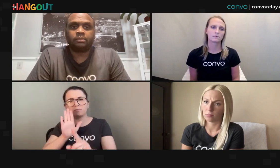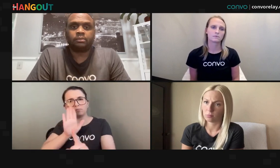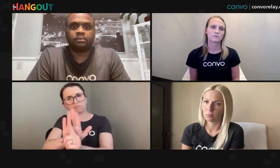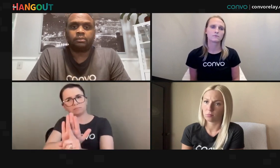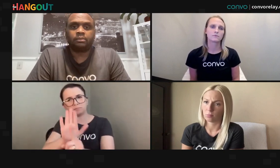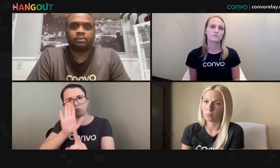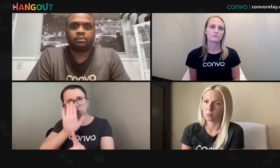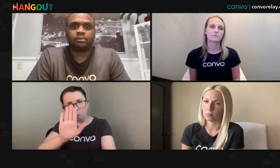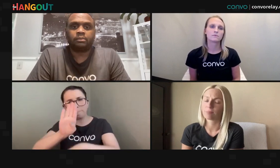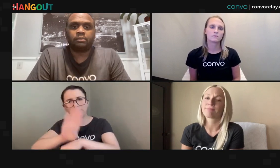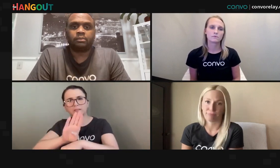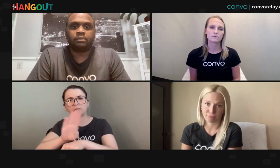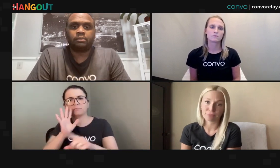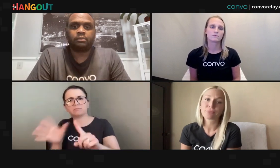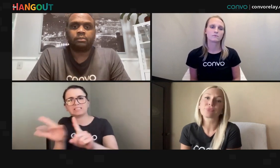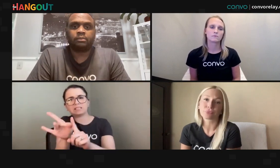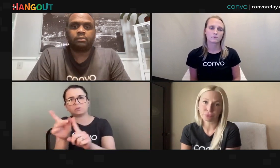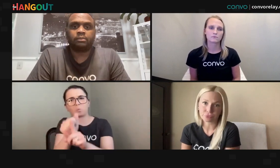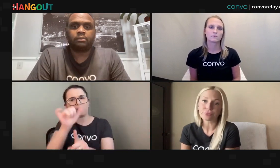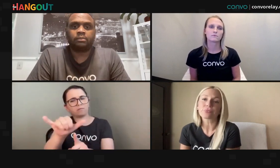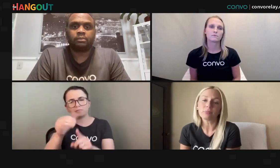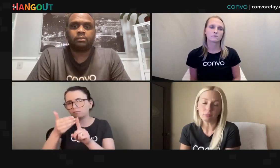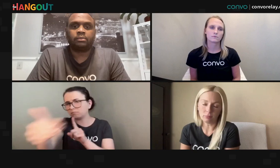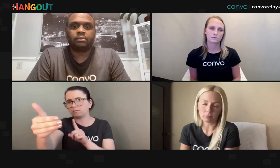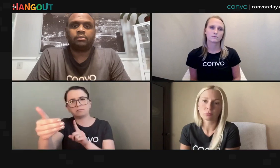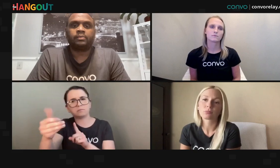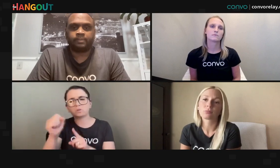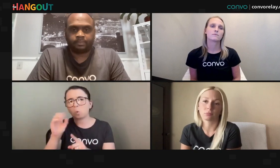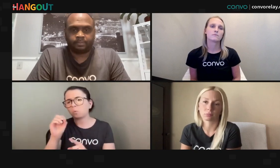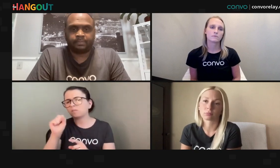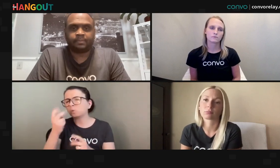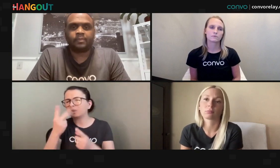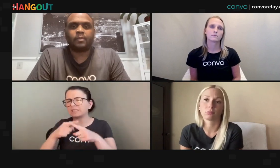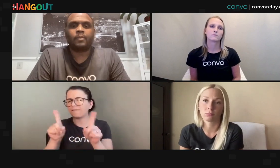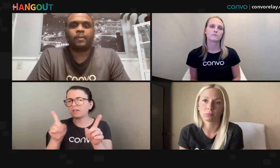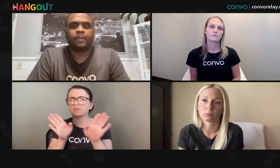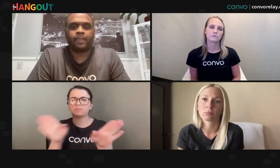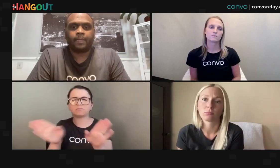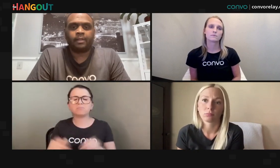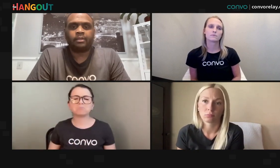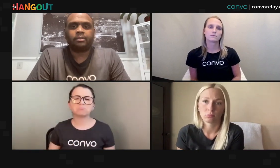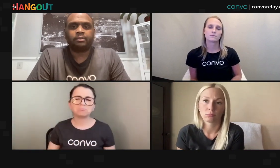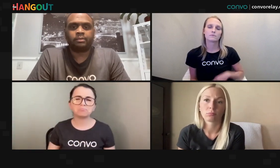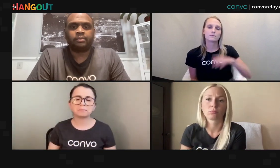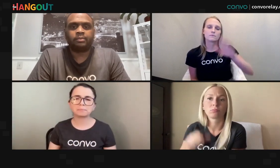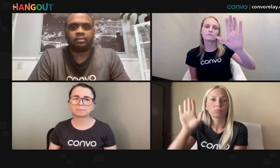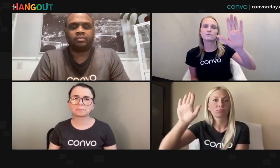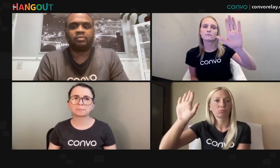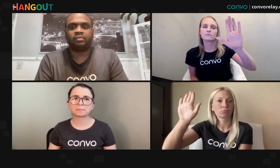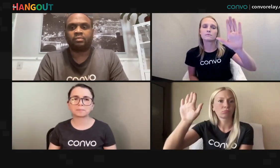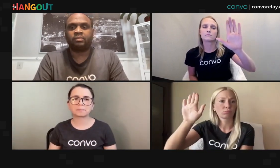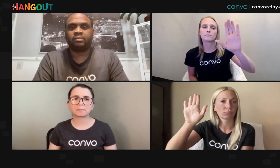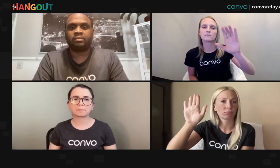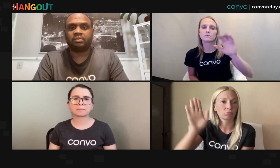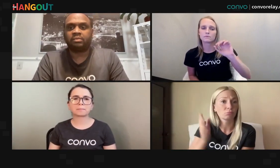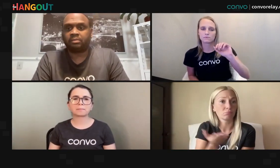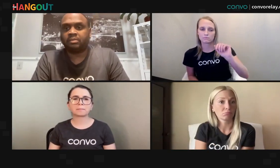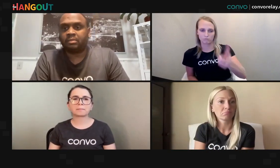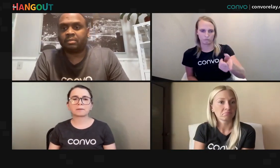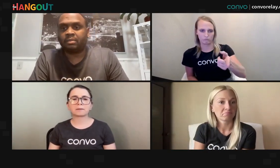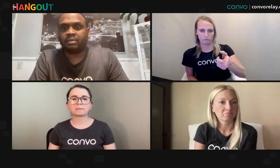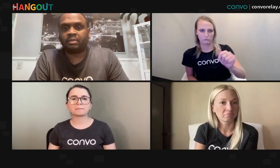out there, that number is going to be your business's number and that's going to stick with the business. So there are two different accounts that we're looking